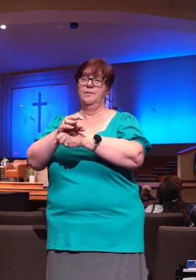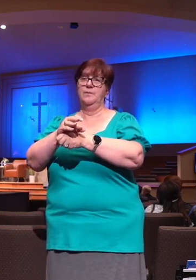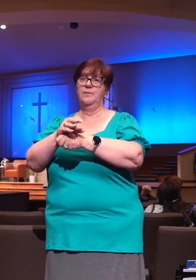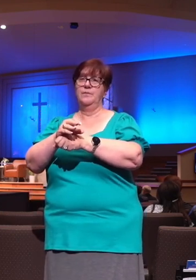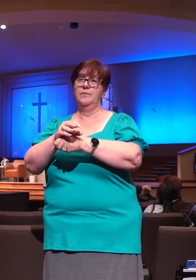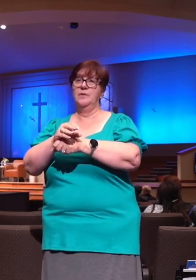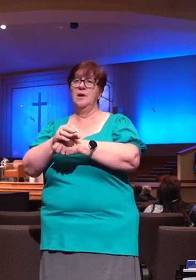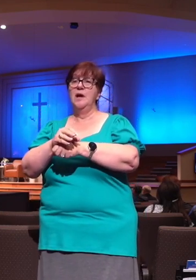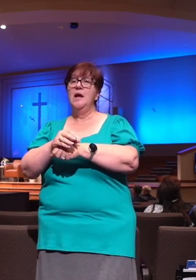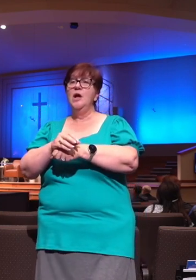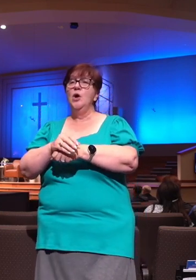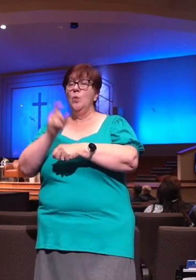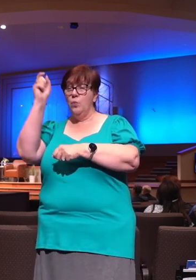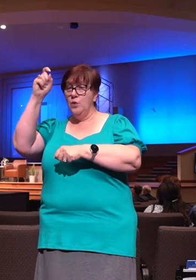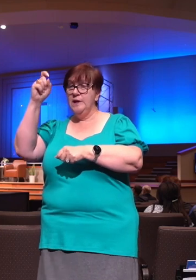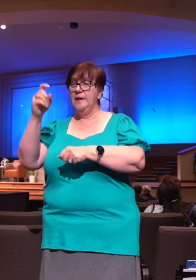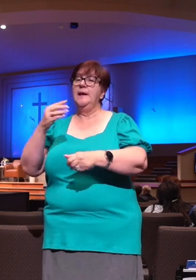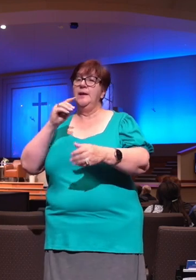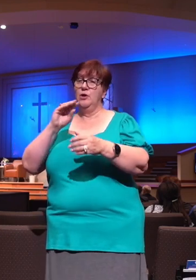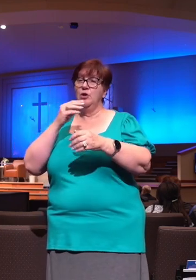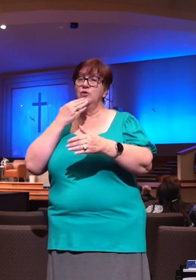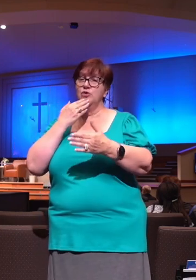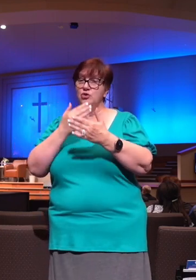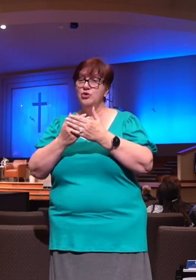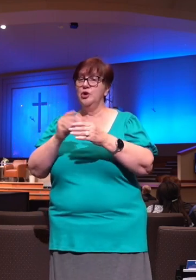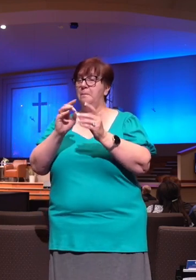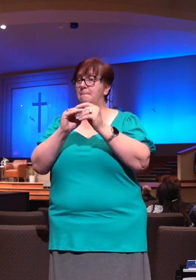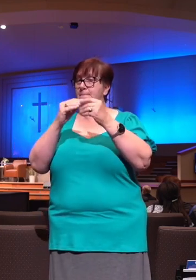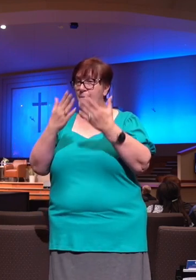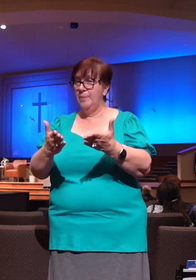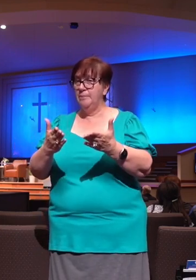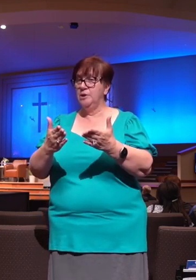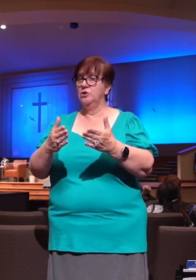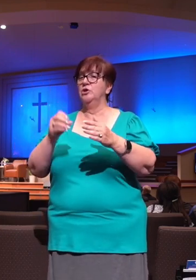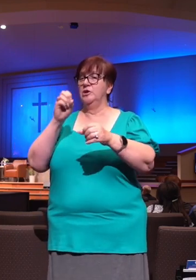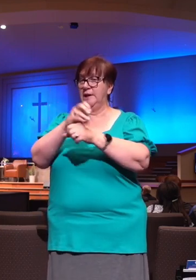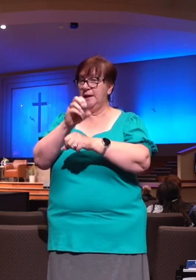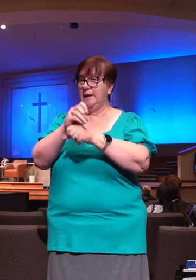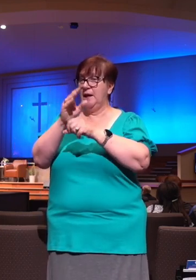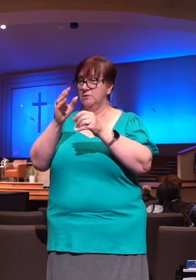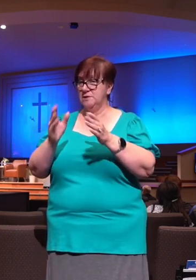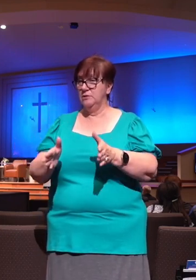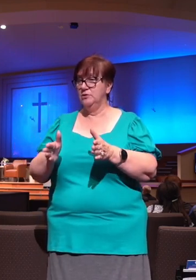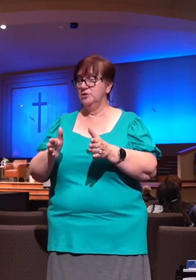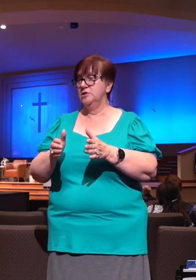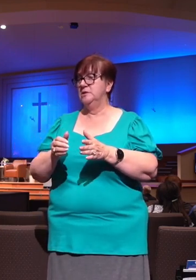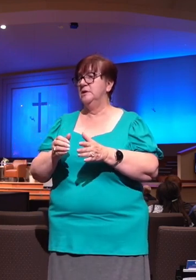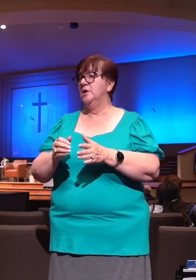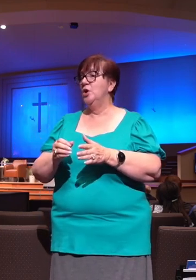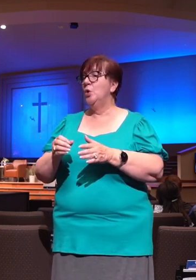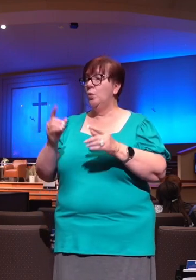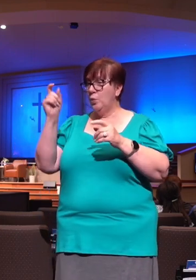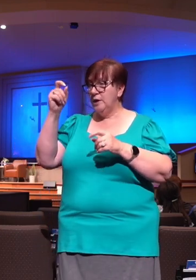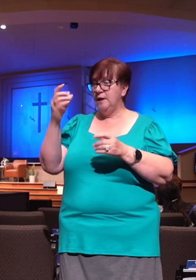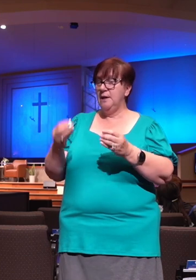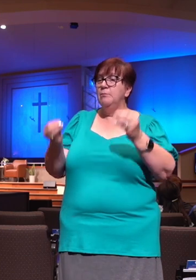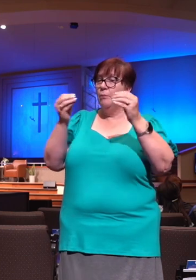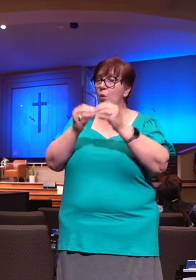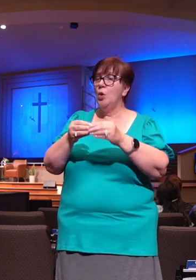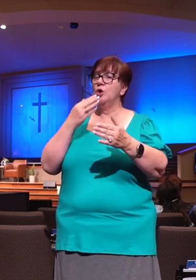counseling, and I'm thankful for those. I see some even in this room who are biblical counselors, and we need more biblical counselors. But let me just